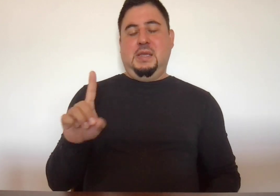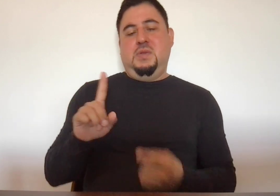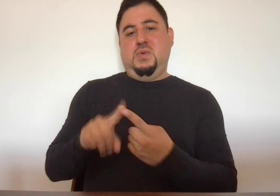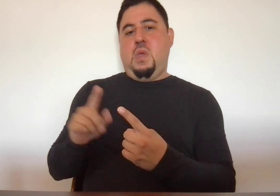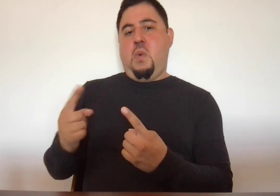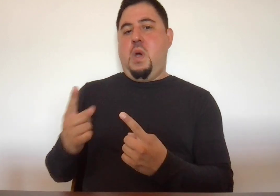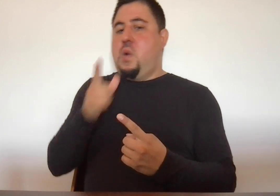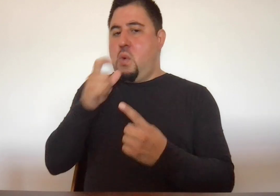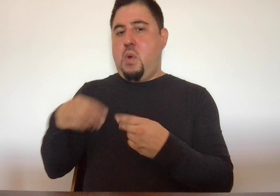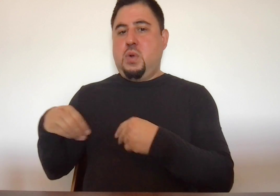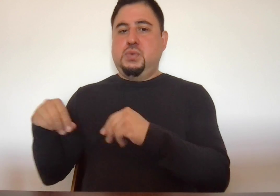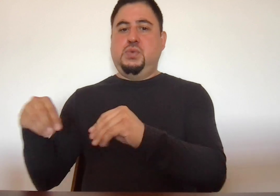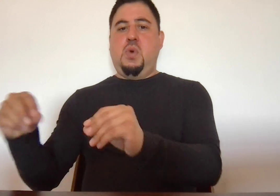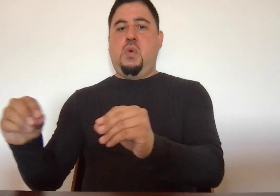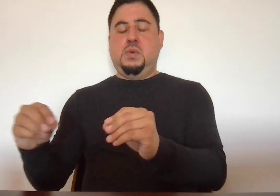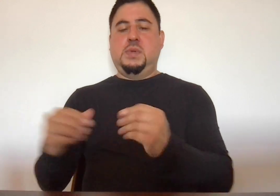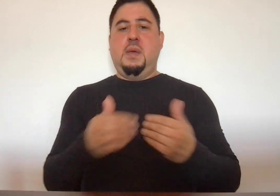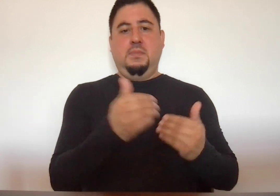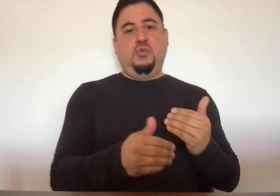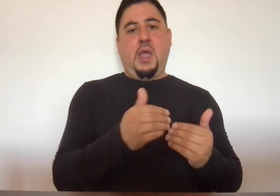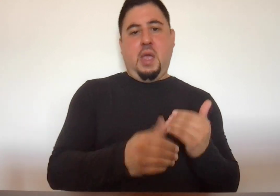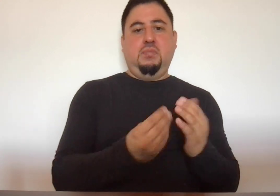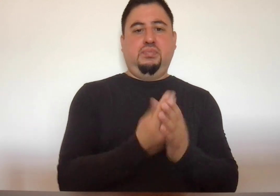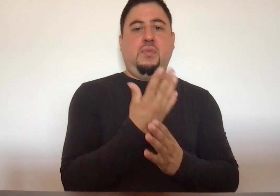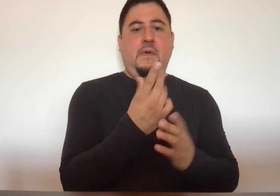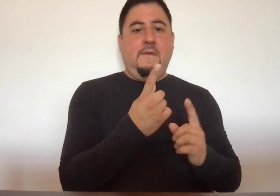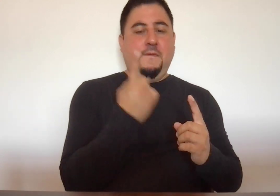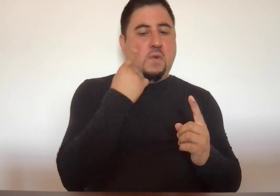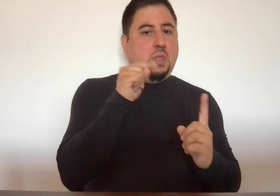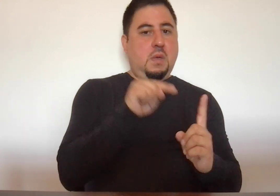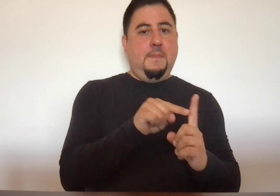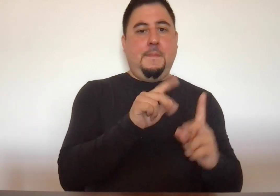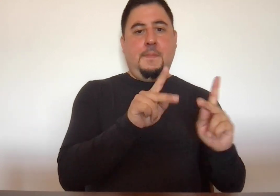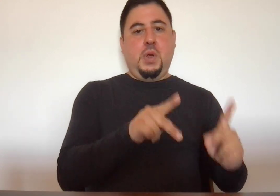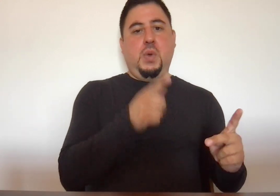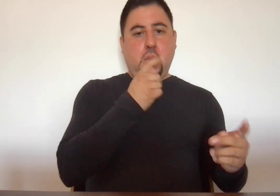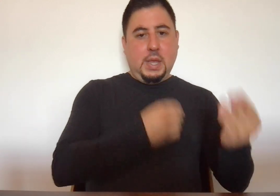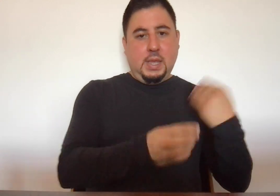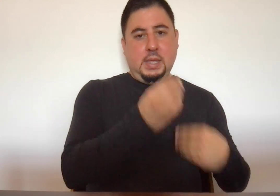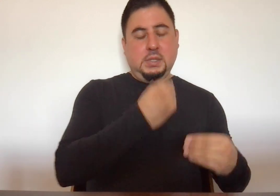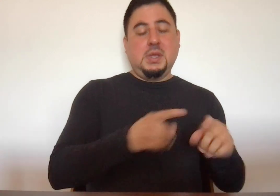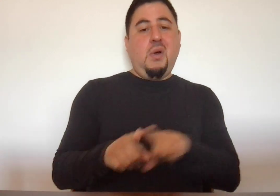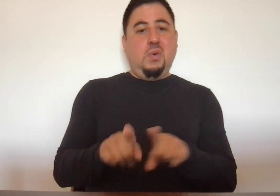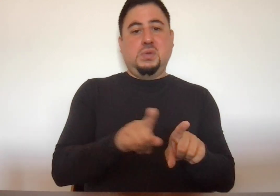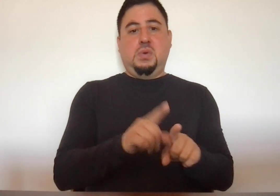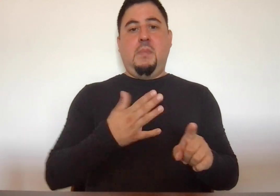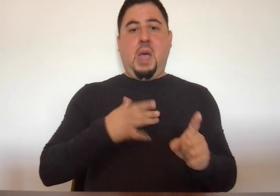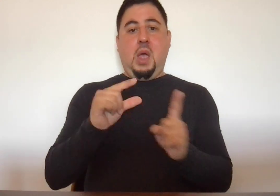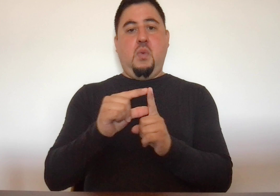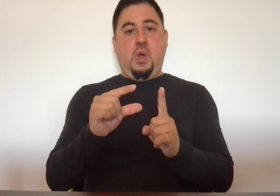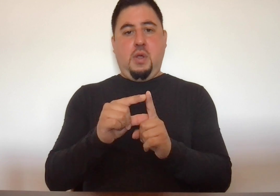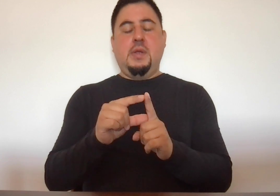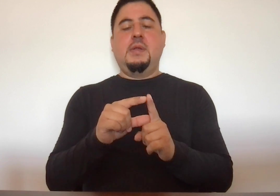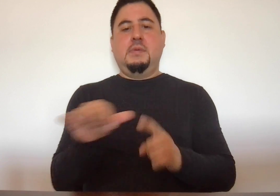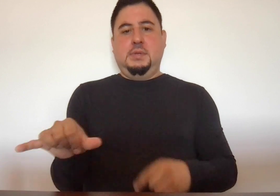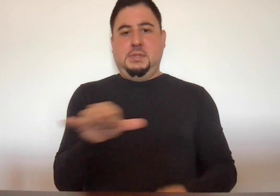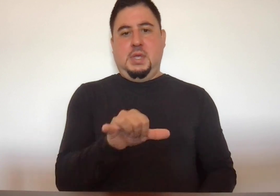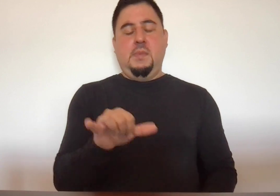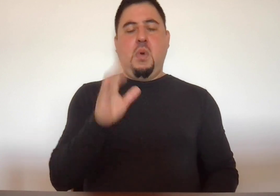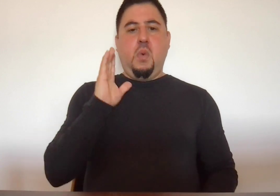sows and bread to the one who eats. So shall my word be that goes forth from my